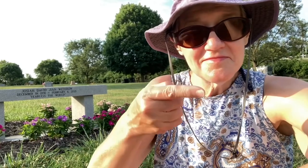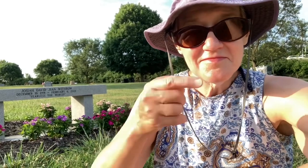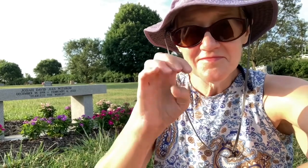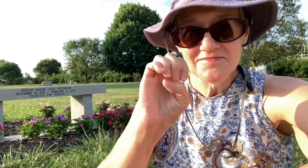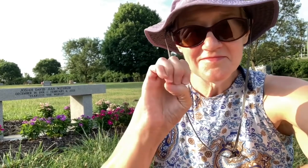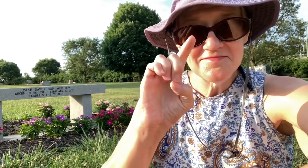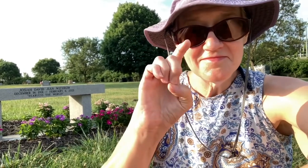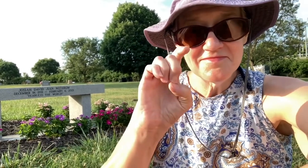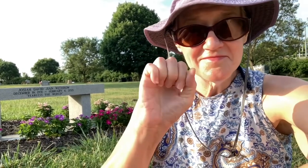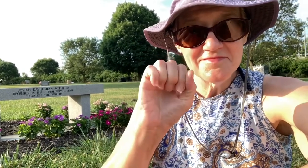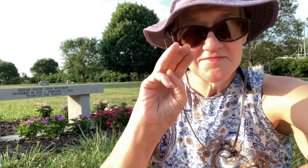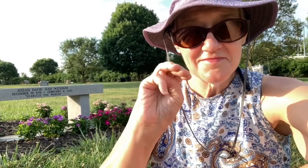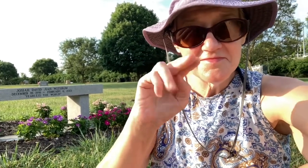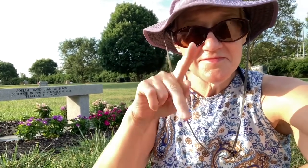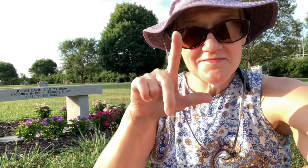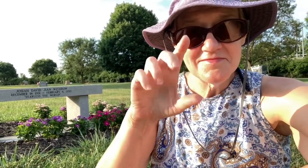Now I wanted to show you an example